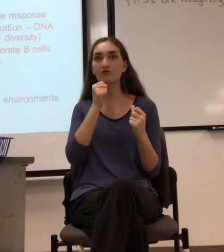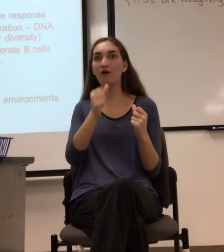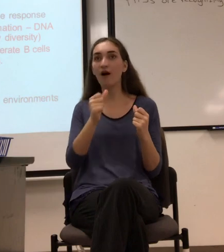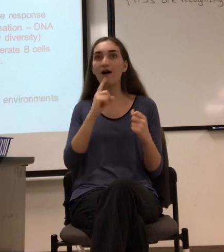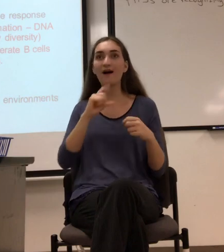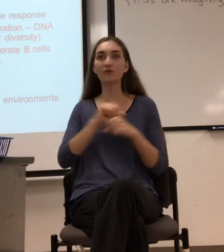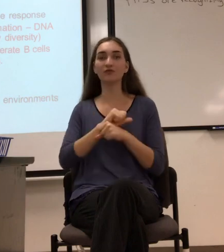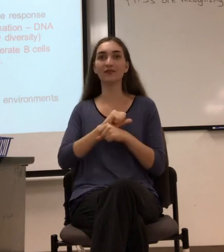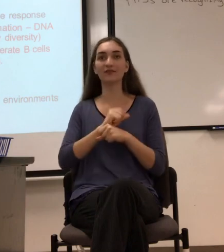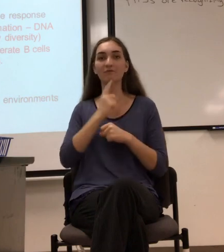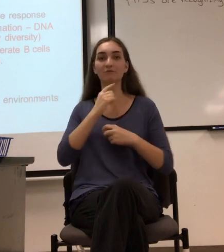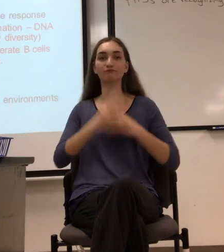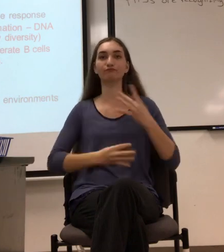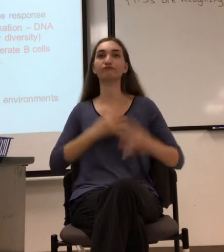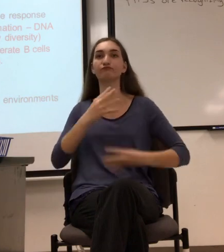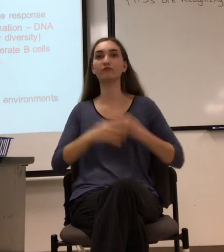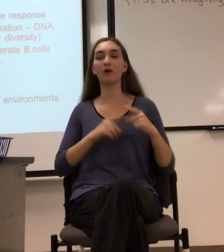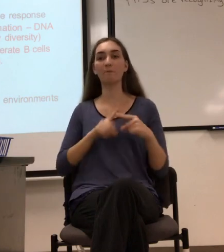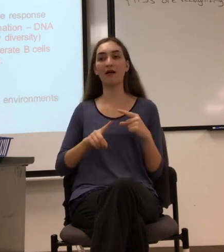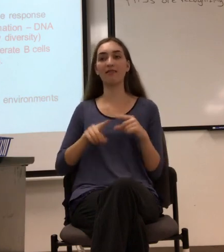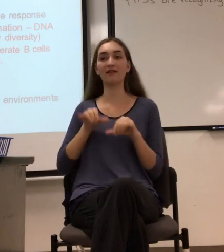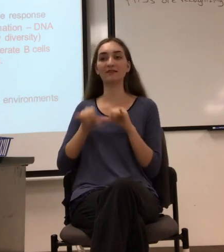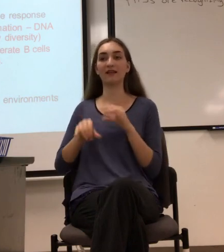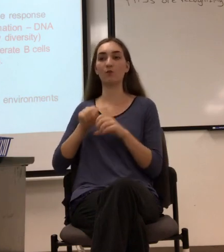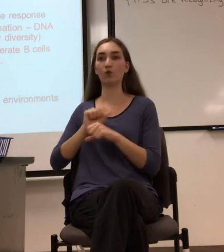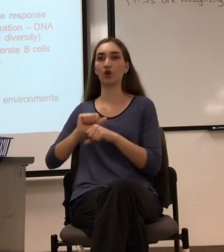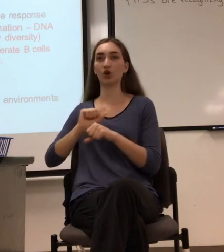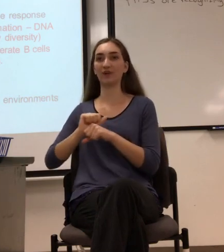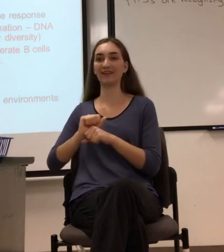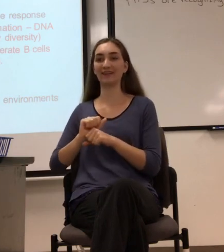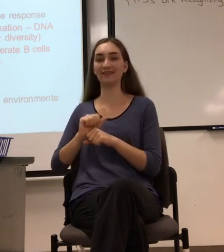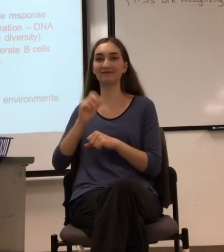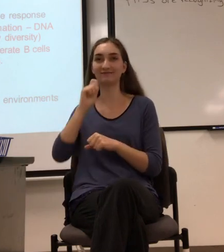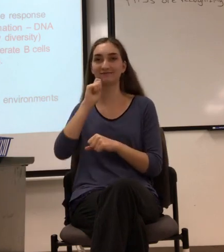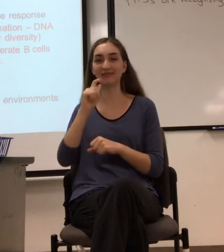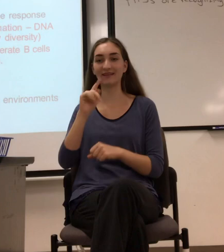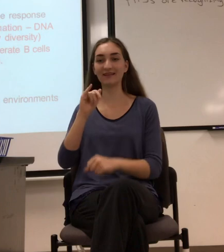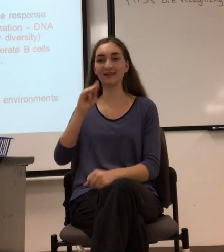of like work in the tissues where the infection is. Okay.